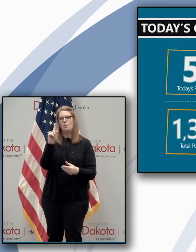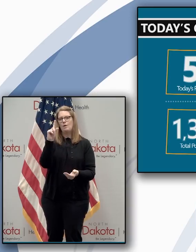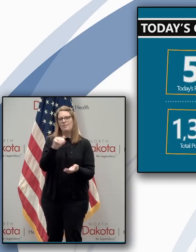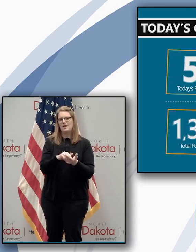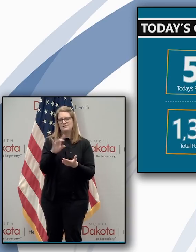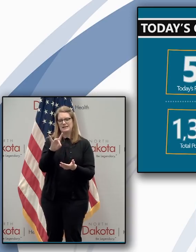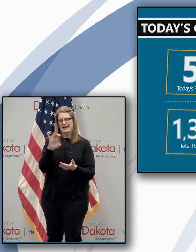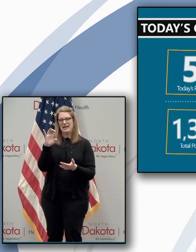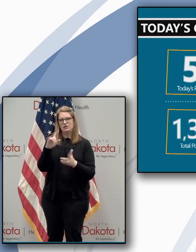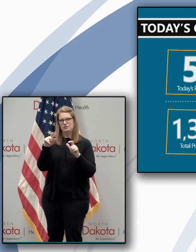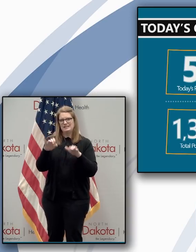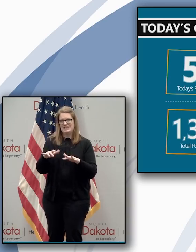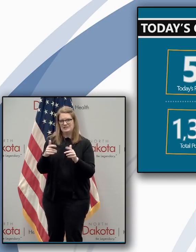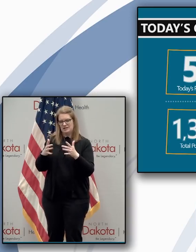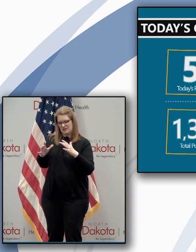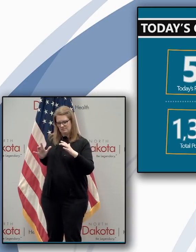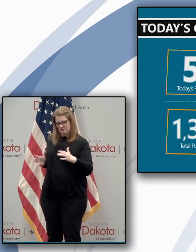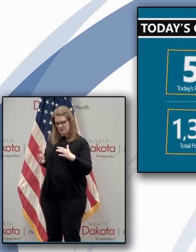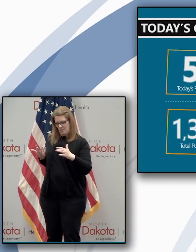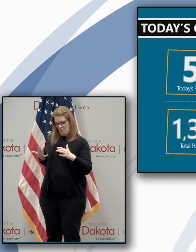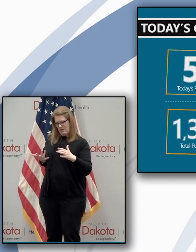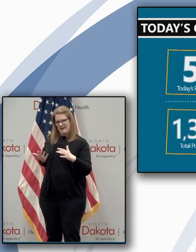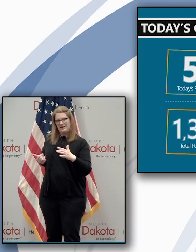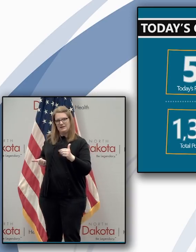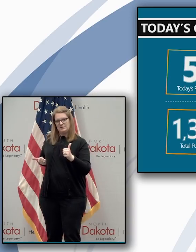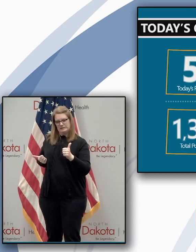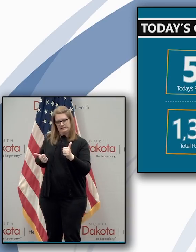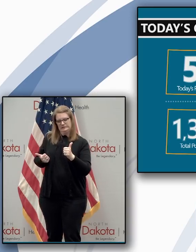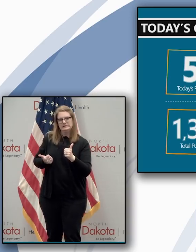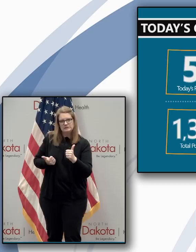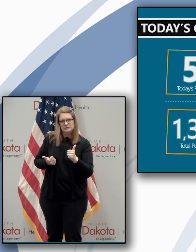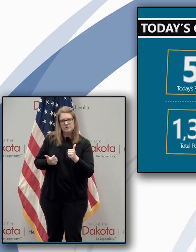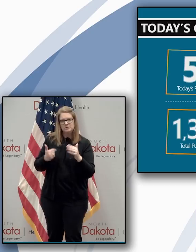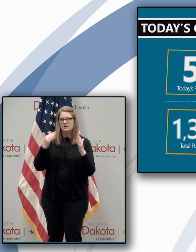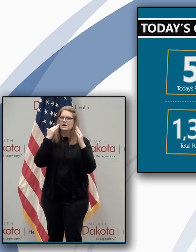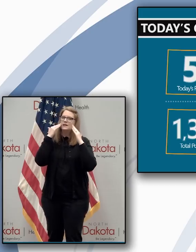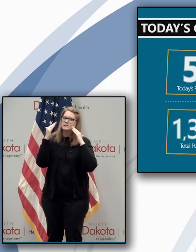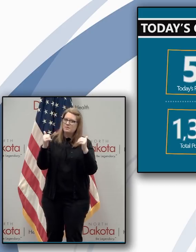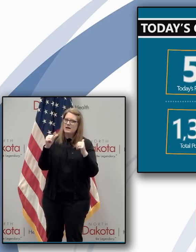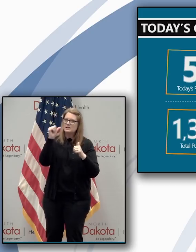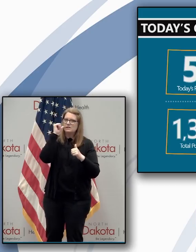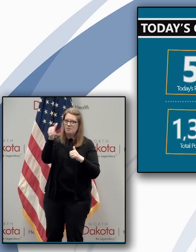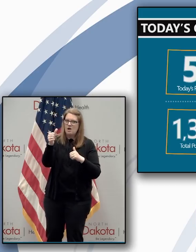1,800 tests in backlog, and so we expect that we'll have a